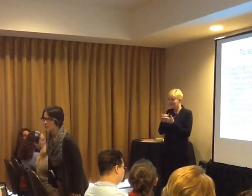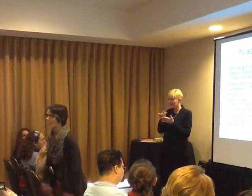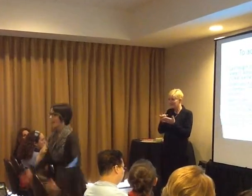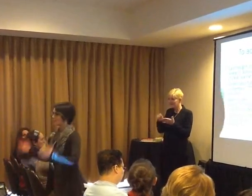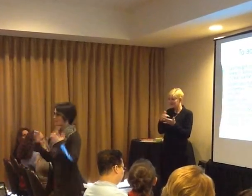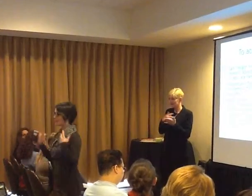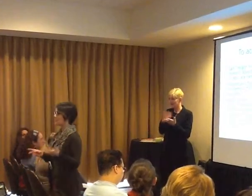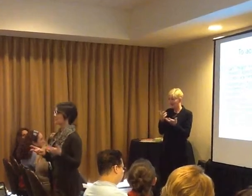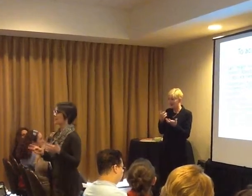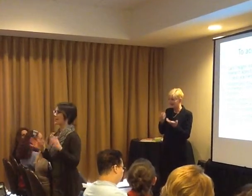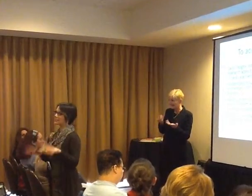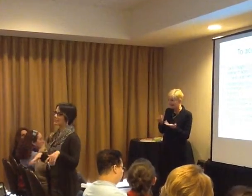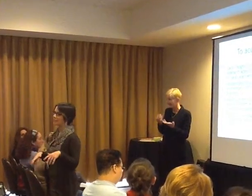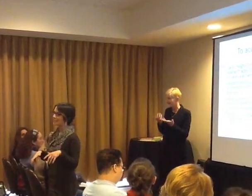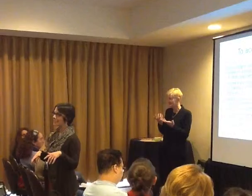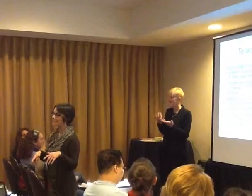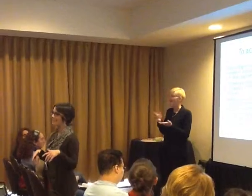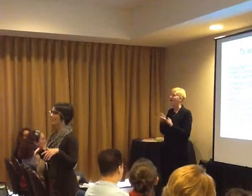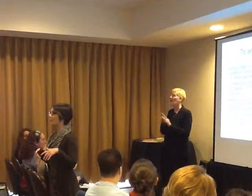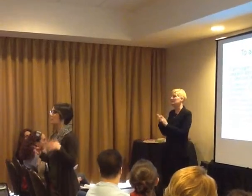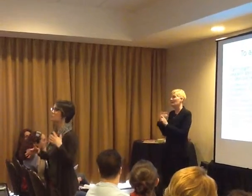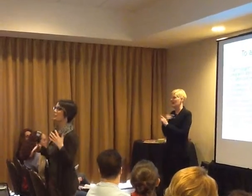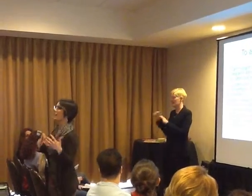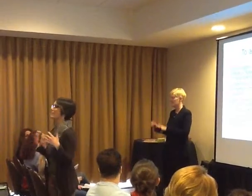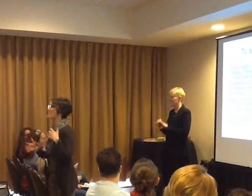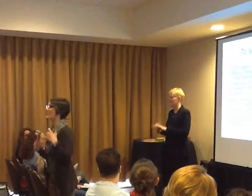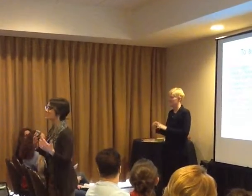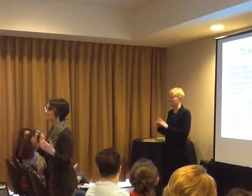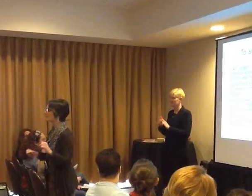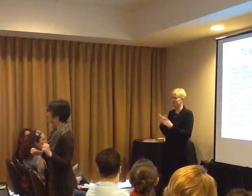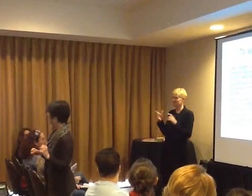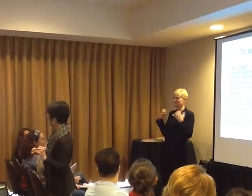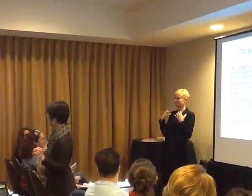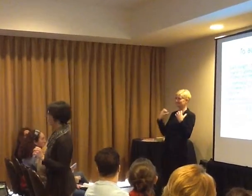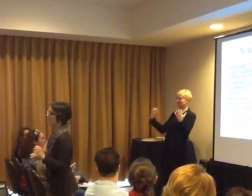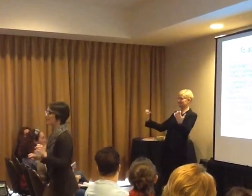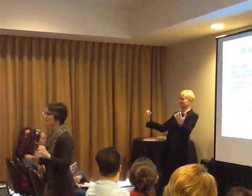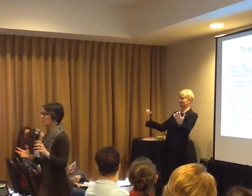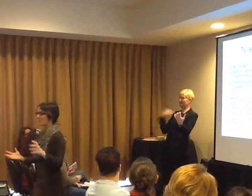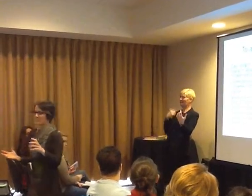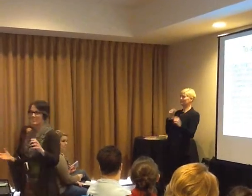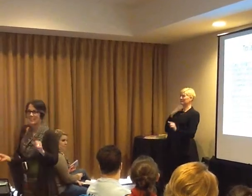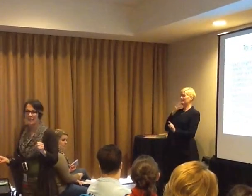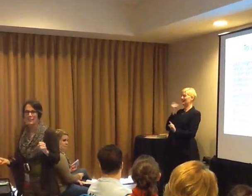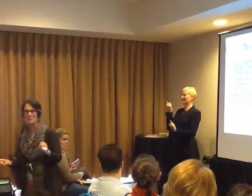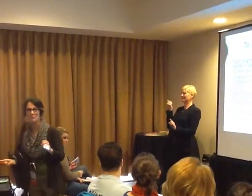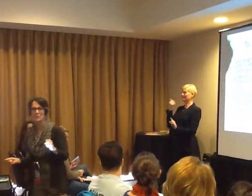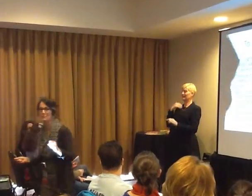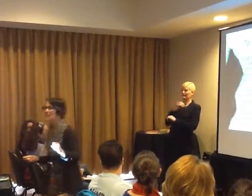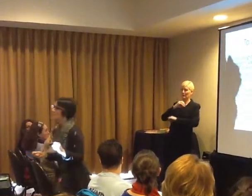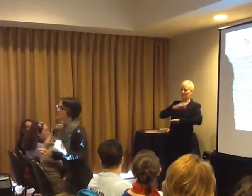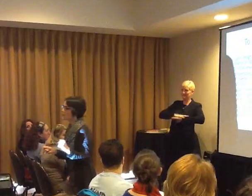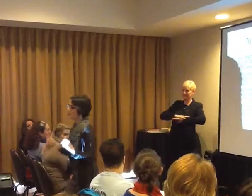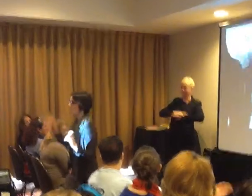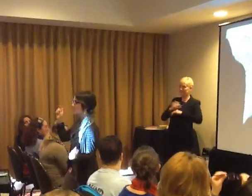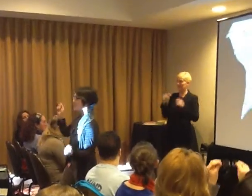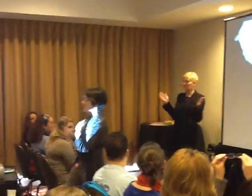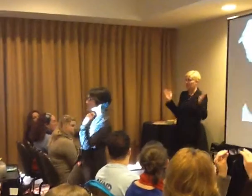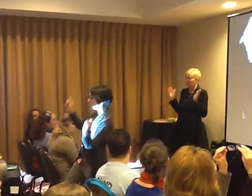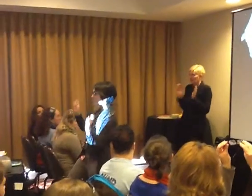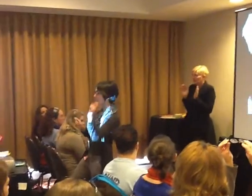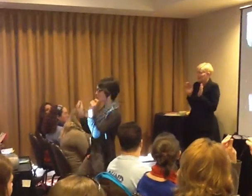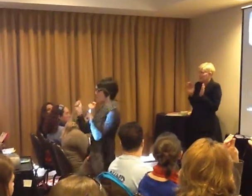into. I did have some activities. We'll try our best to play around with it, but we have no tables and not a lot of room. So it